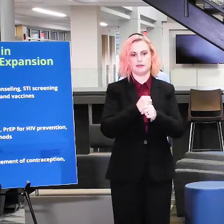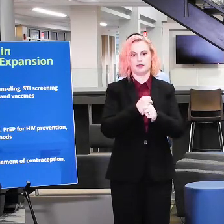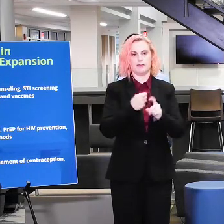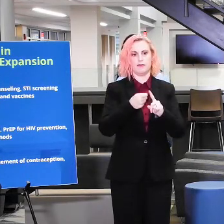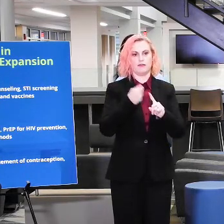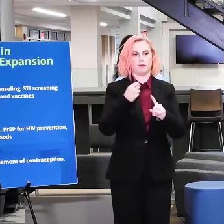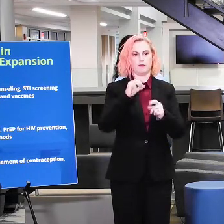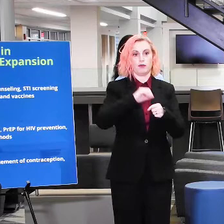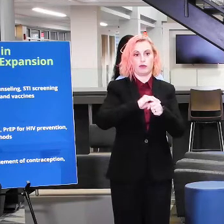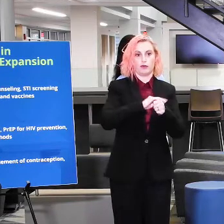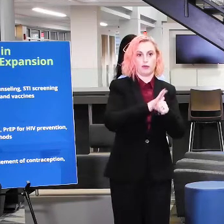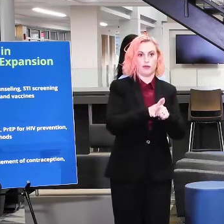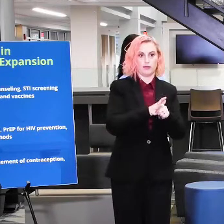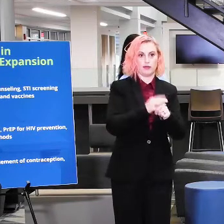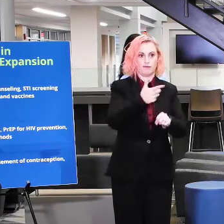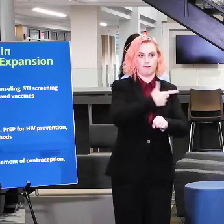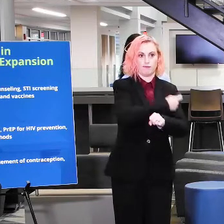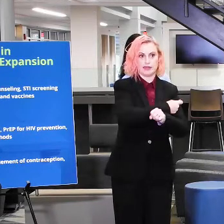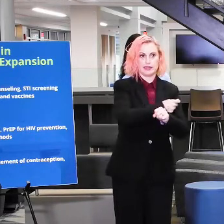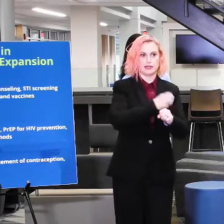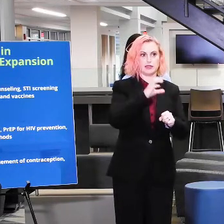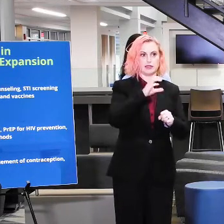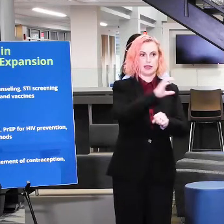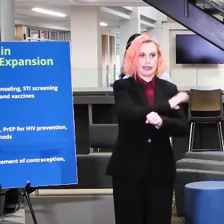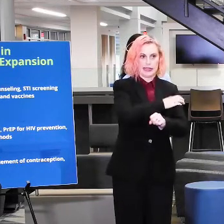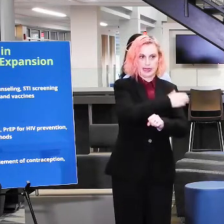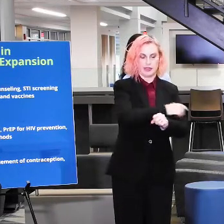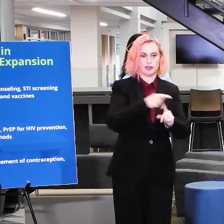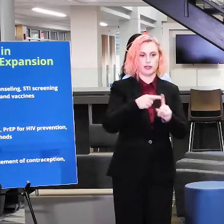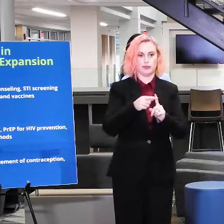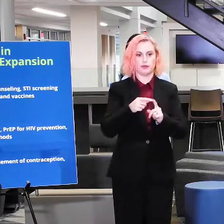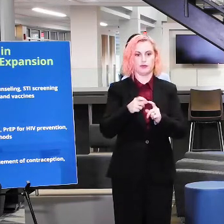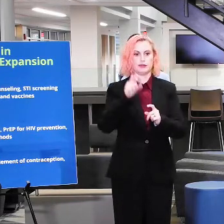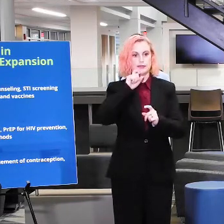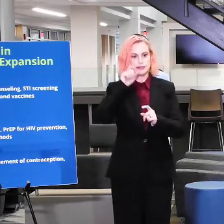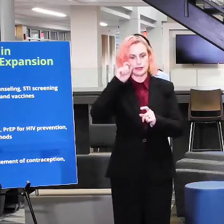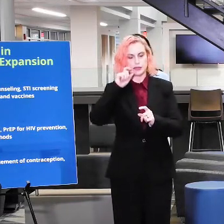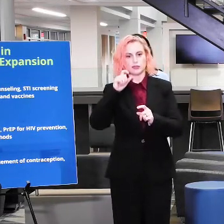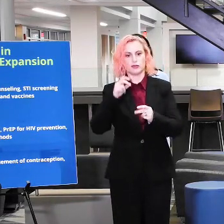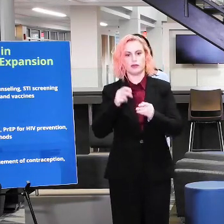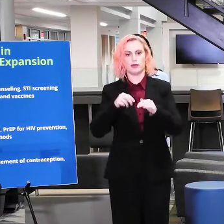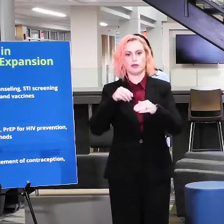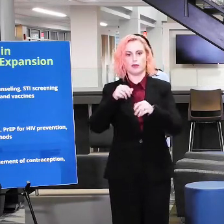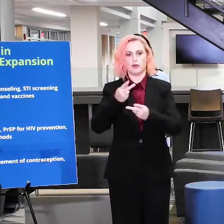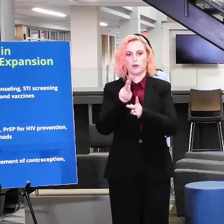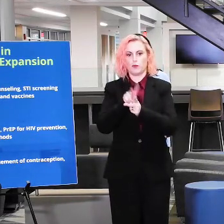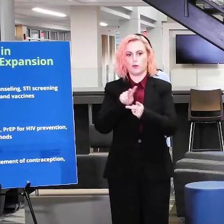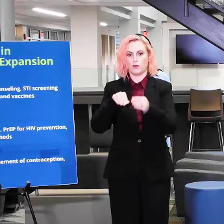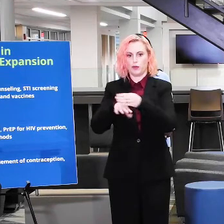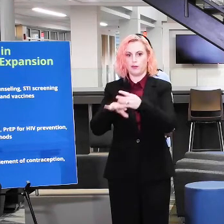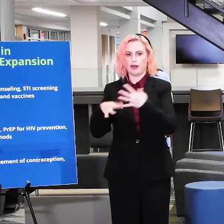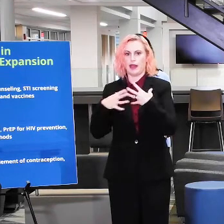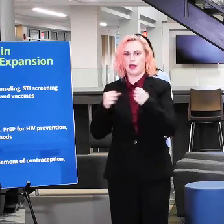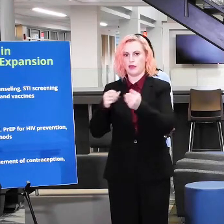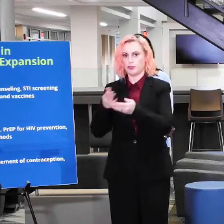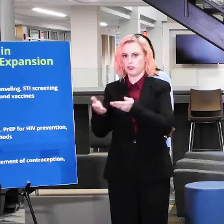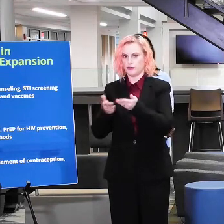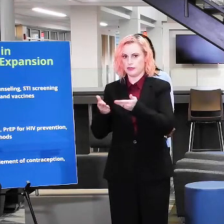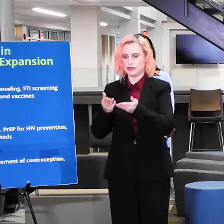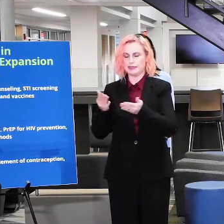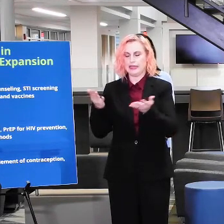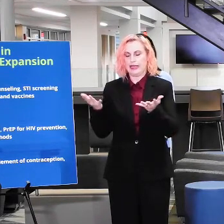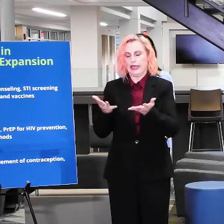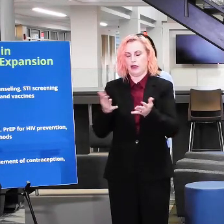our COVID vaccination clinics to our sexual and reproductive health services at HCC's